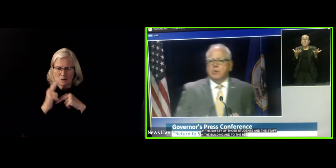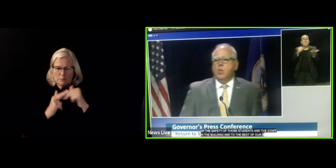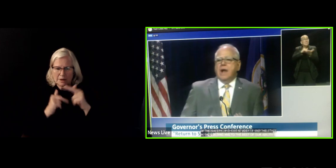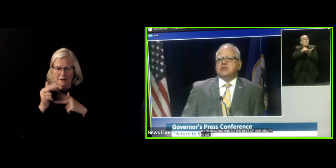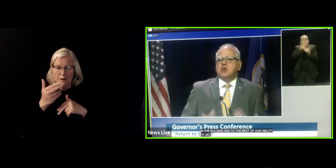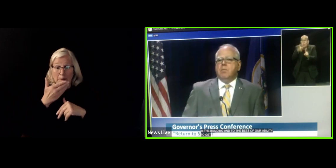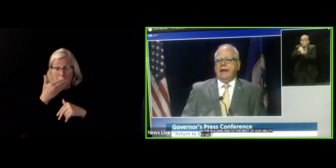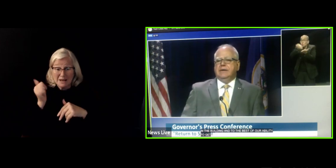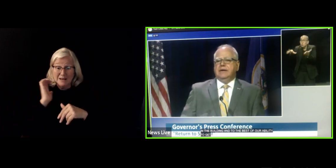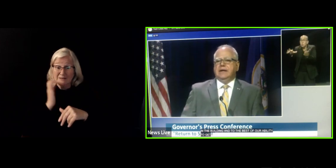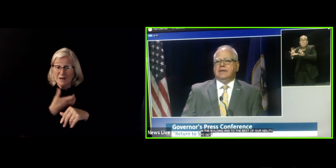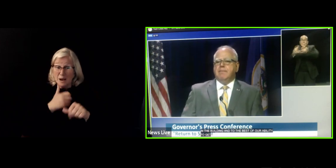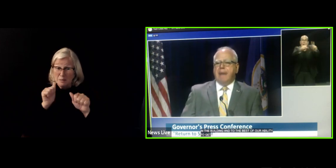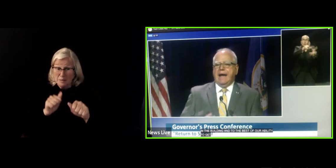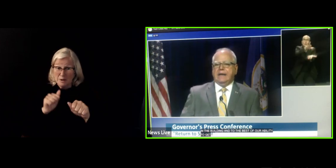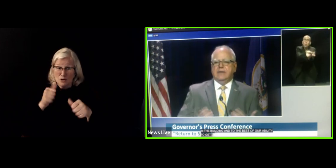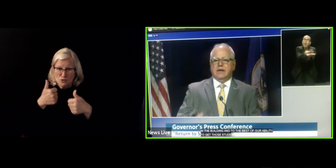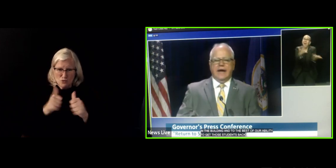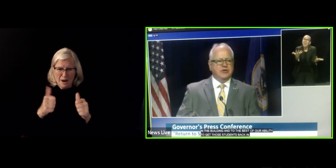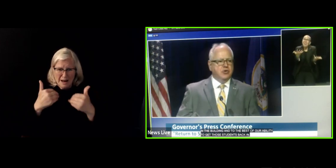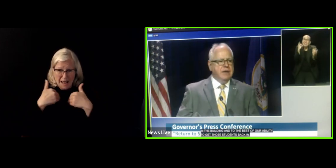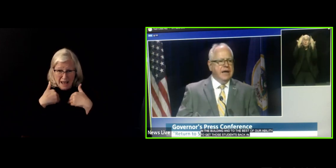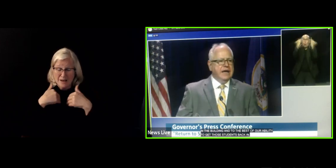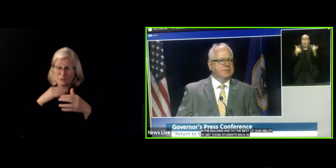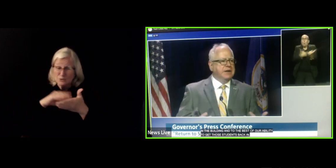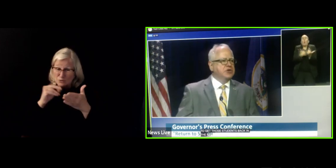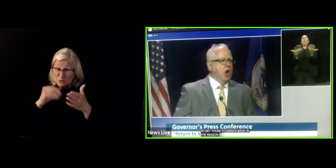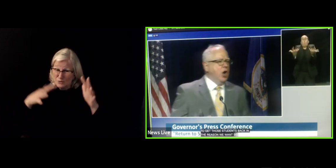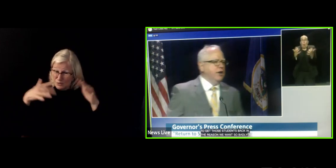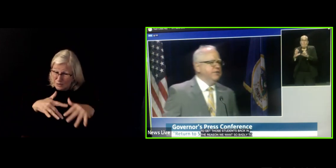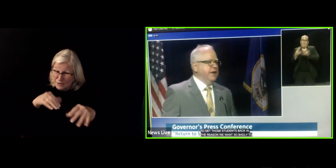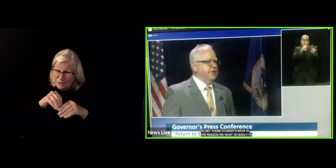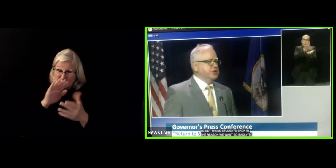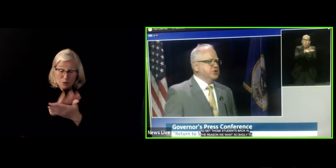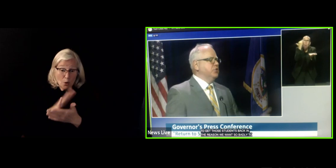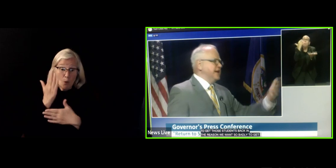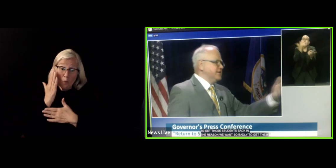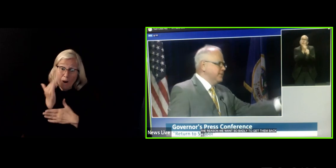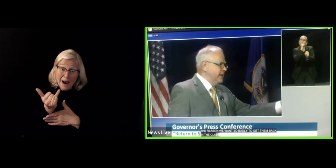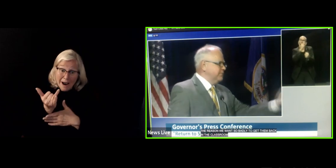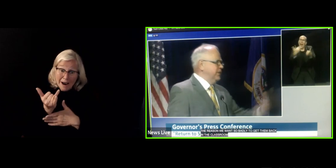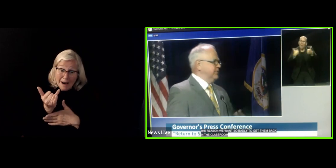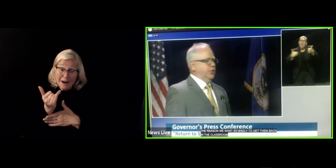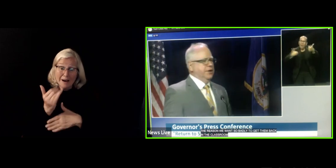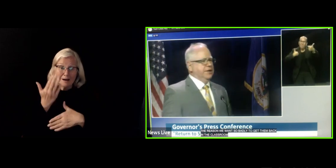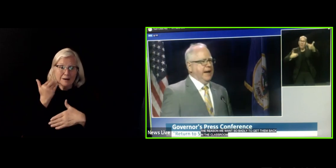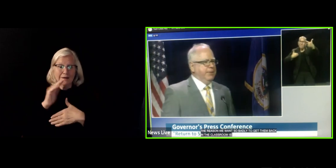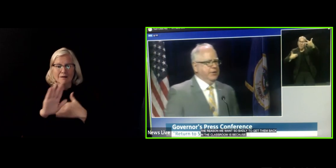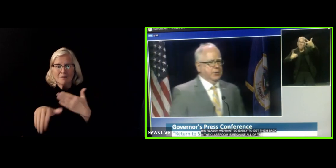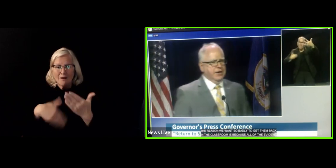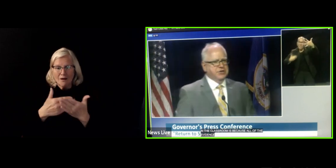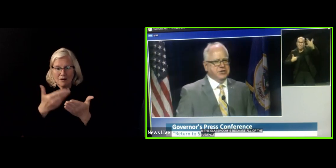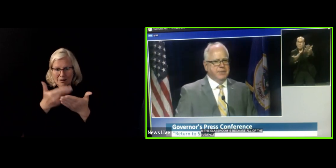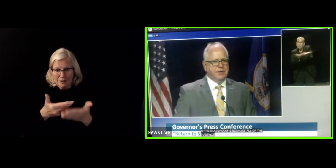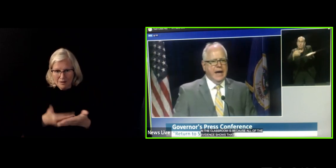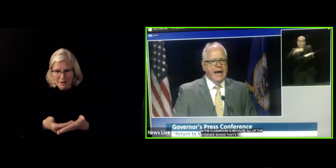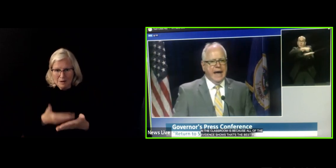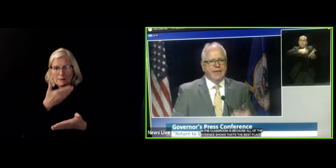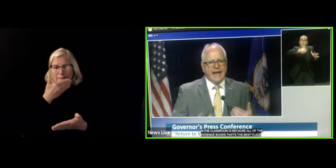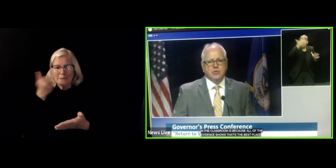we want so badly to get them back in the classroom is because all of the evidence shows that's the best place for learning to happen in the